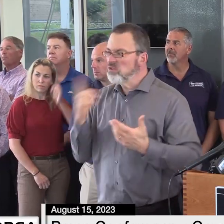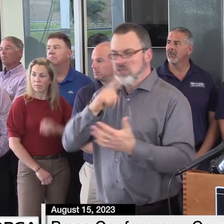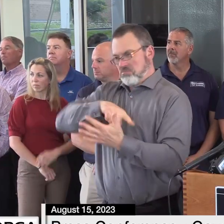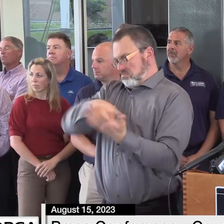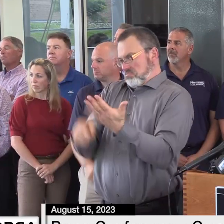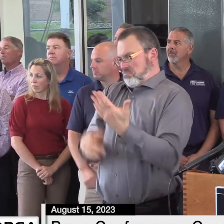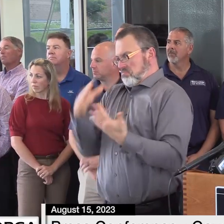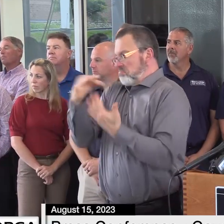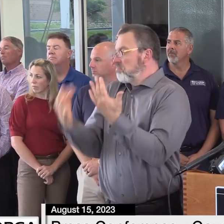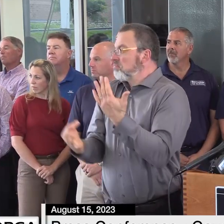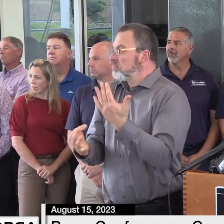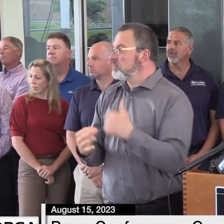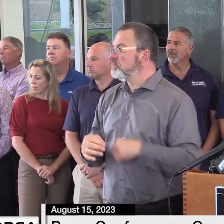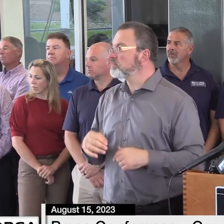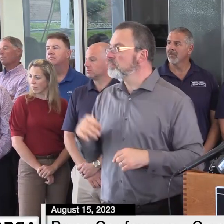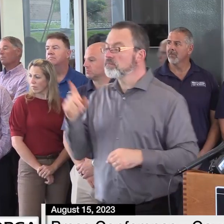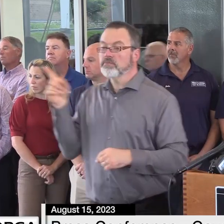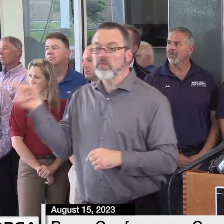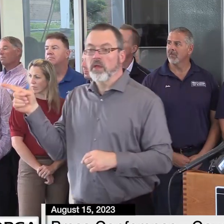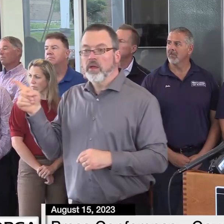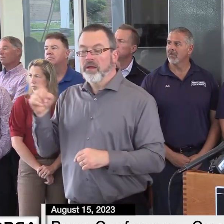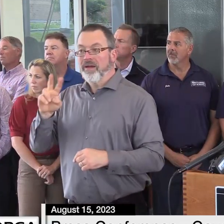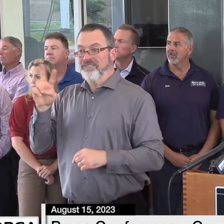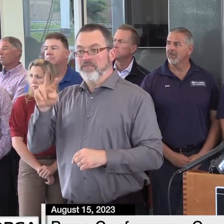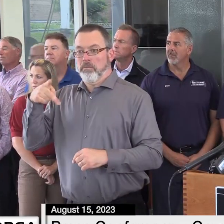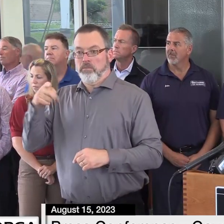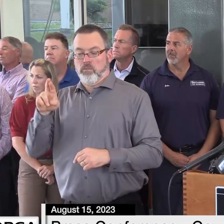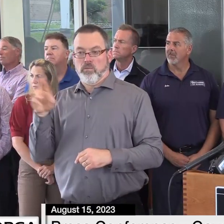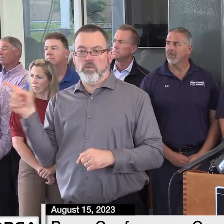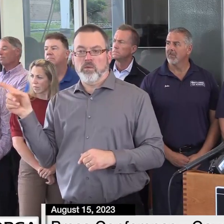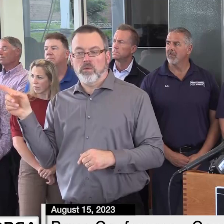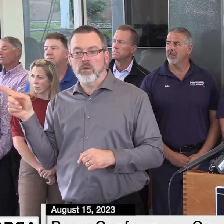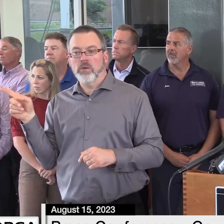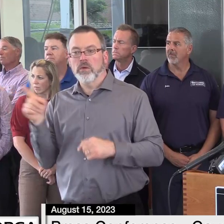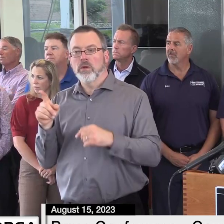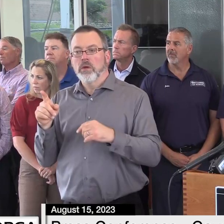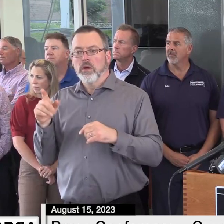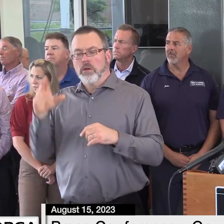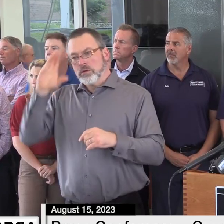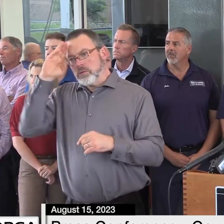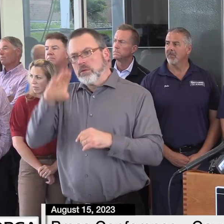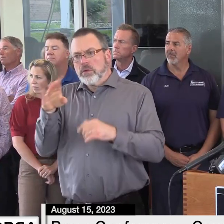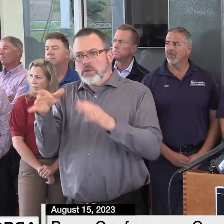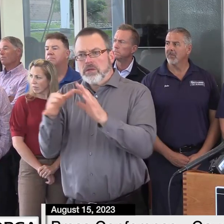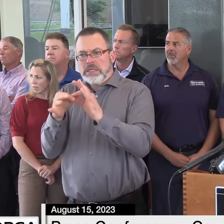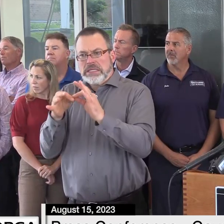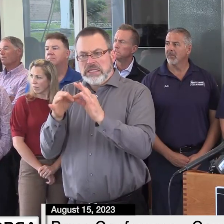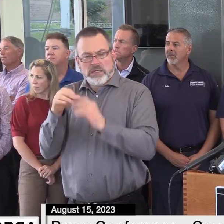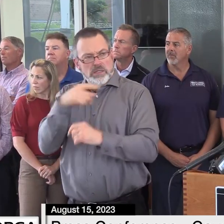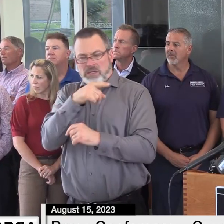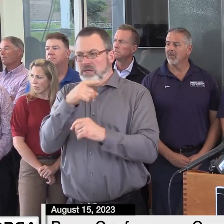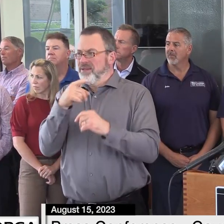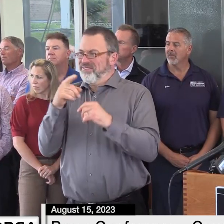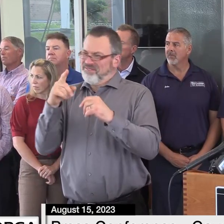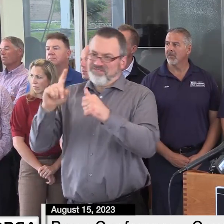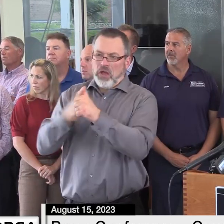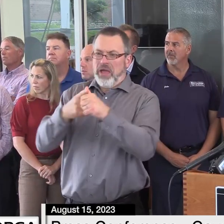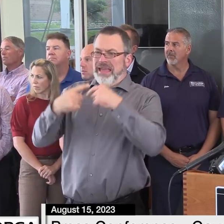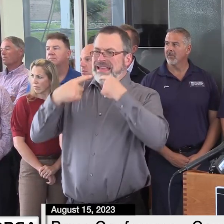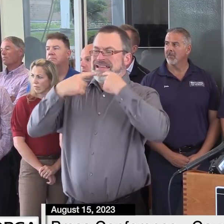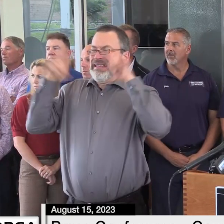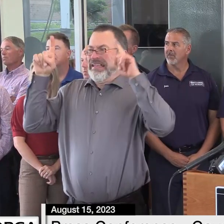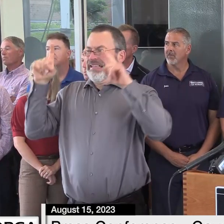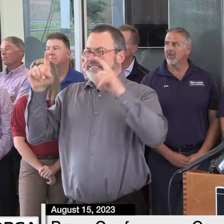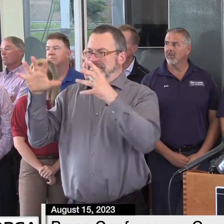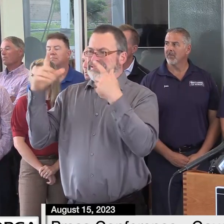for us whether or not the window for the first disaster application is actually closed now, that folks in Addison